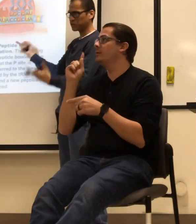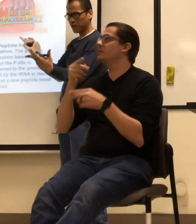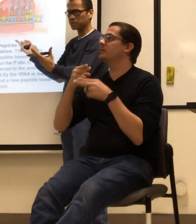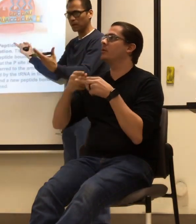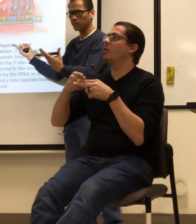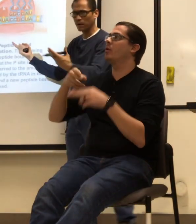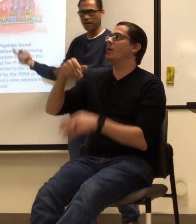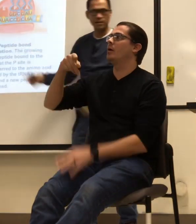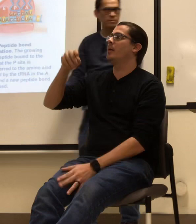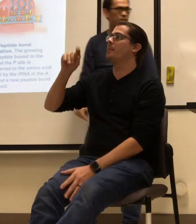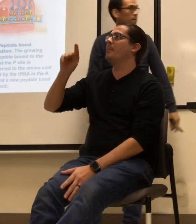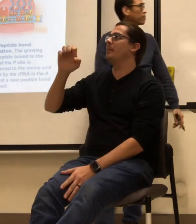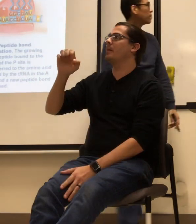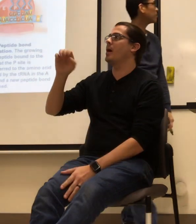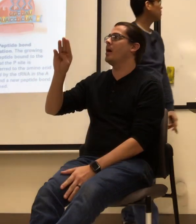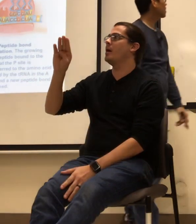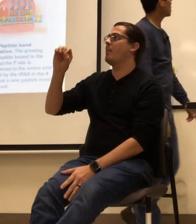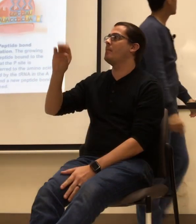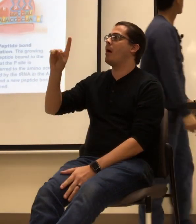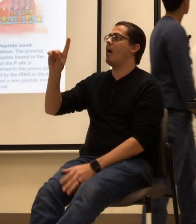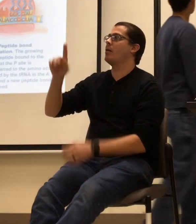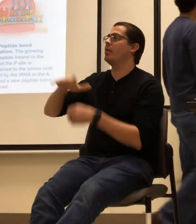bond formation. I should probably write that as a step.